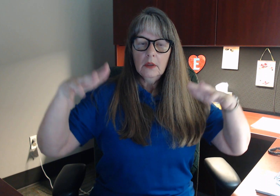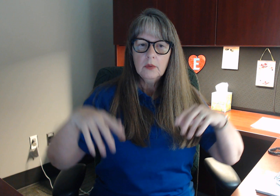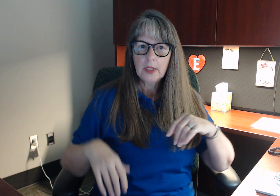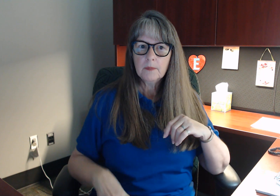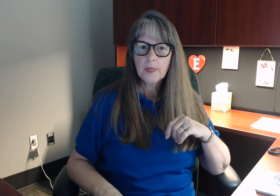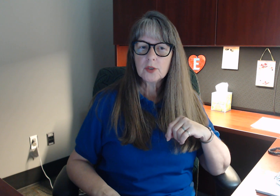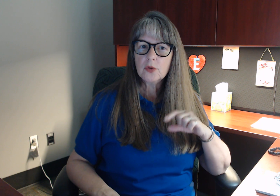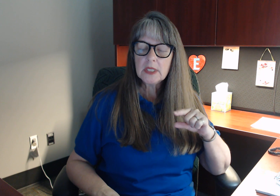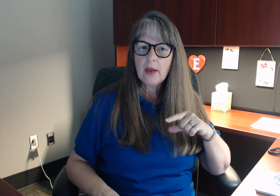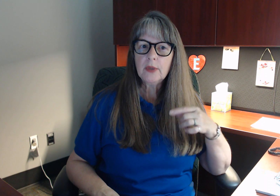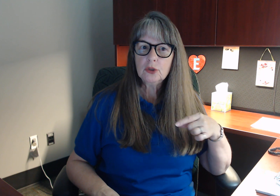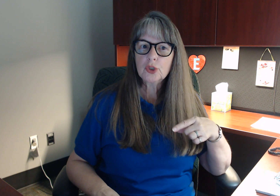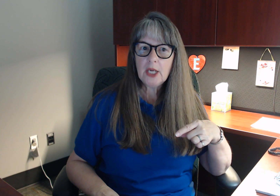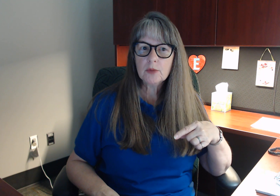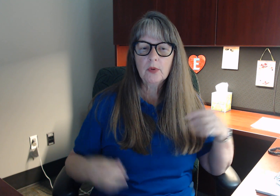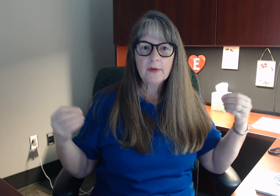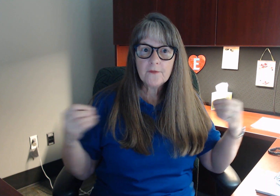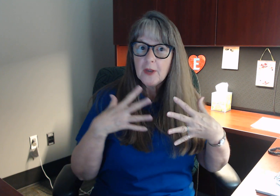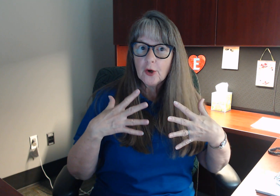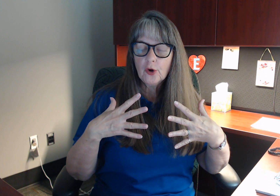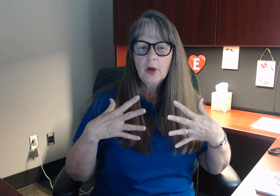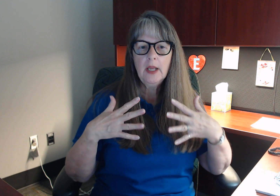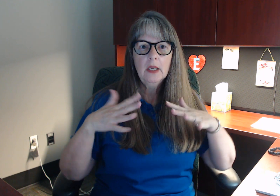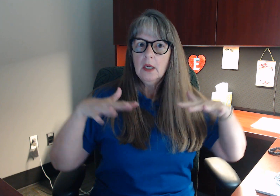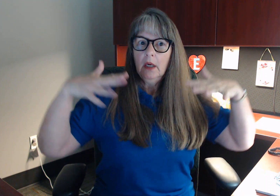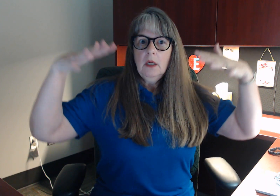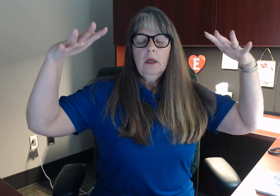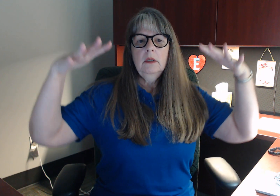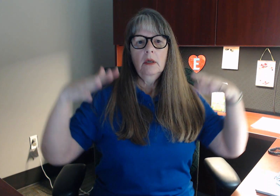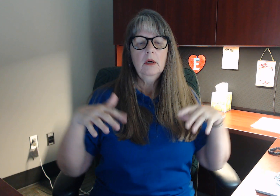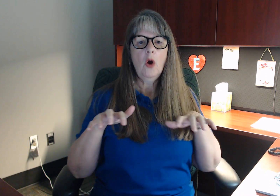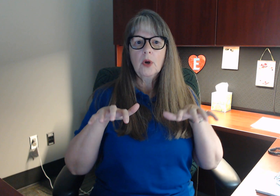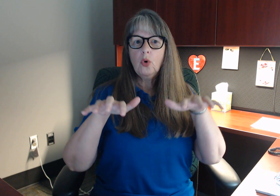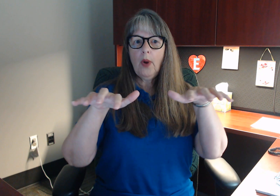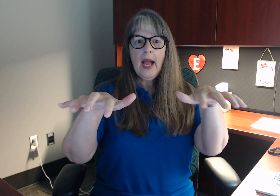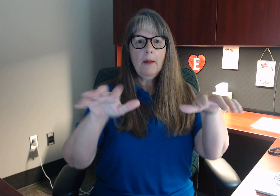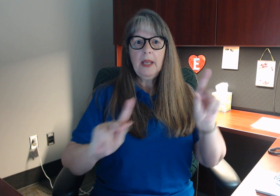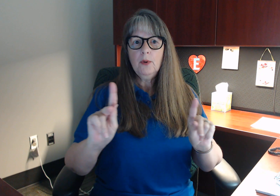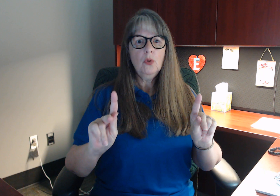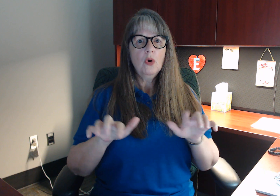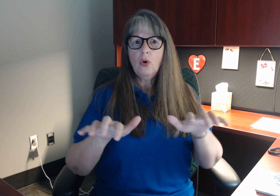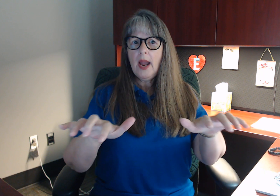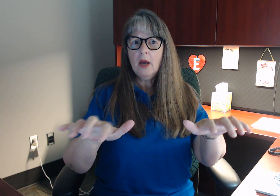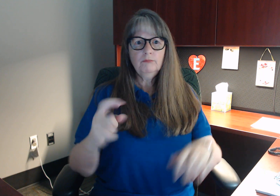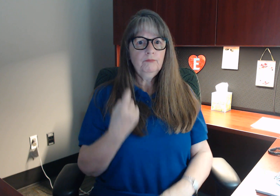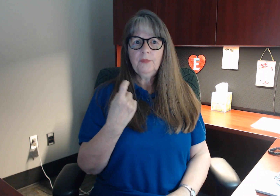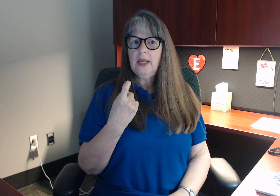right? So you see how they're interchangeable, that fear and, oh, a crowd, people, crowd, can't do